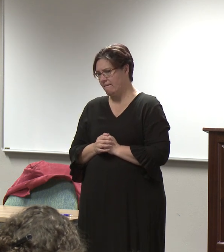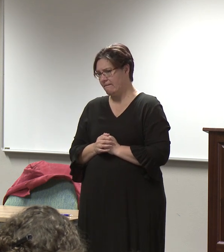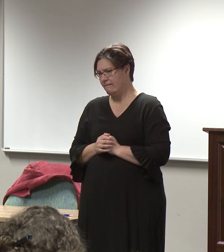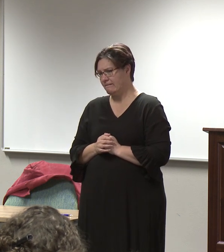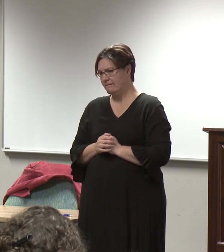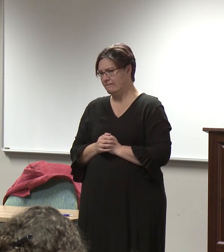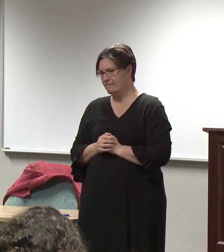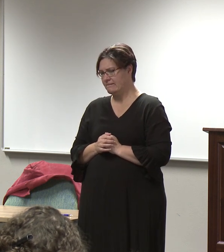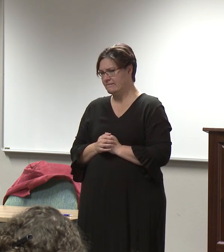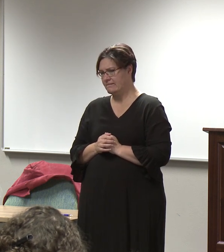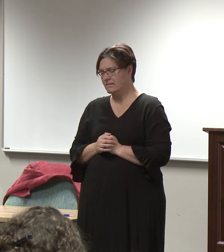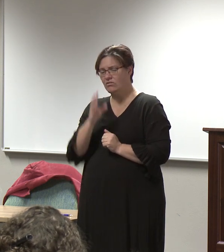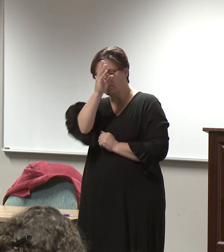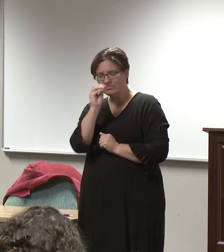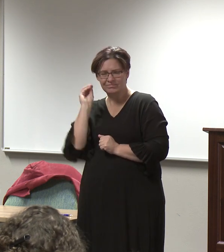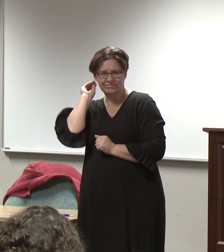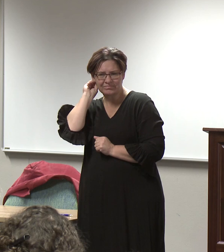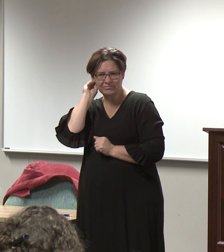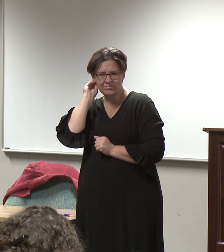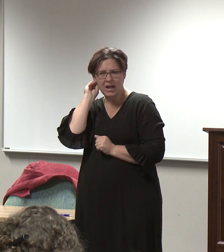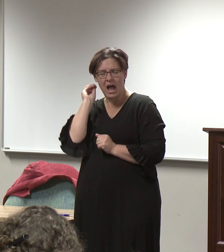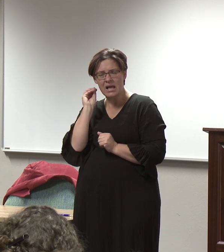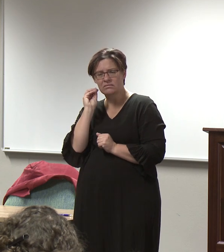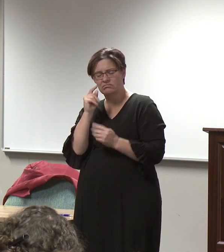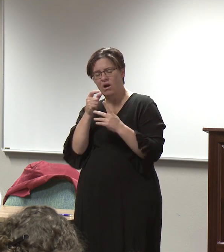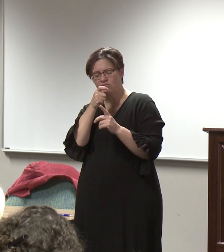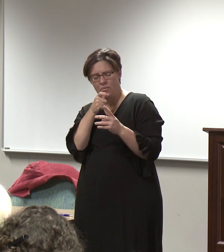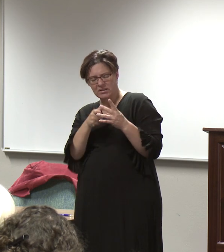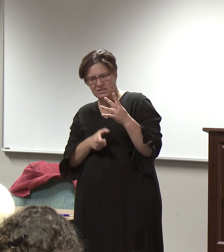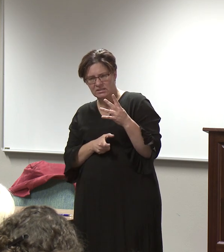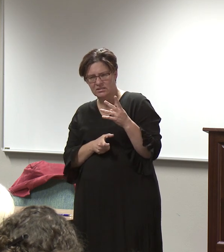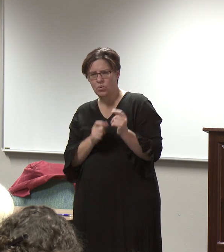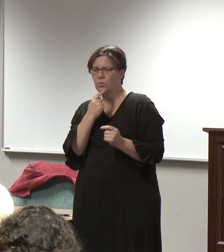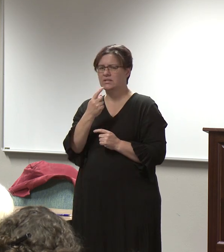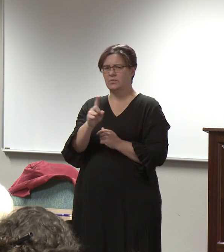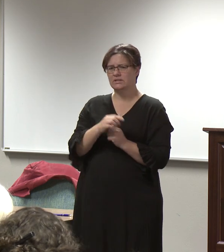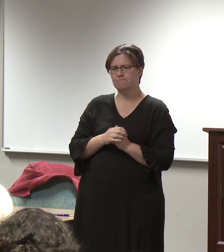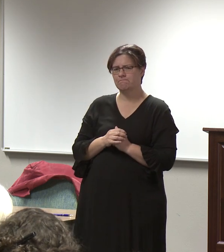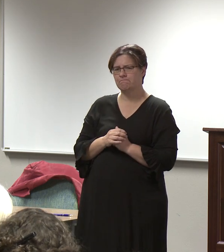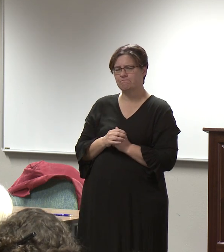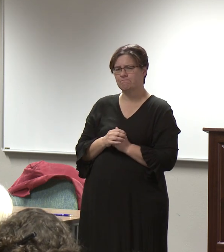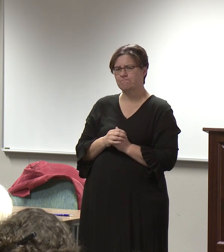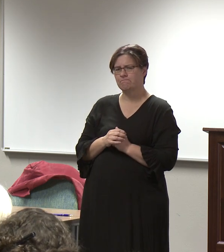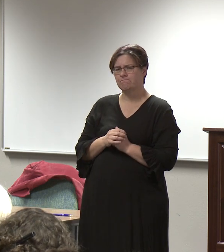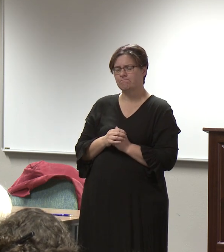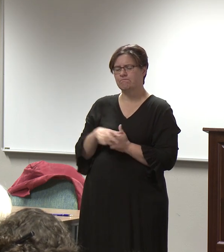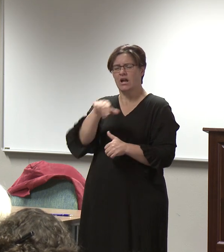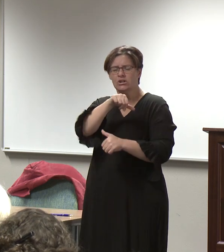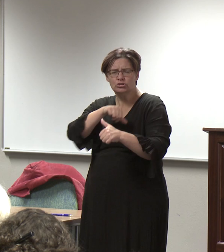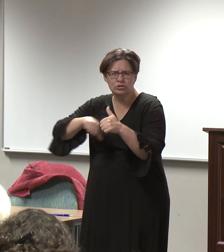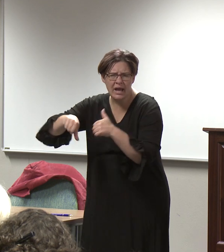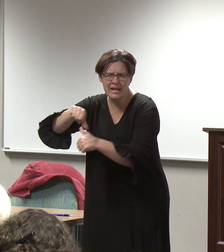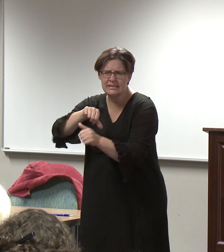take this into account as a preliminary comments, we will say that our